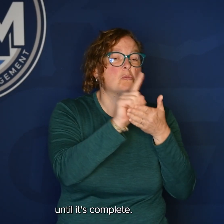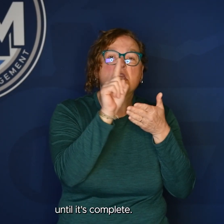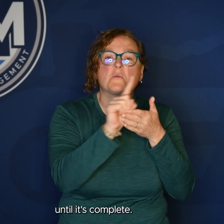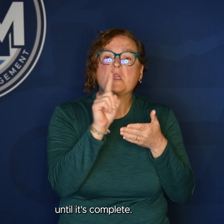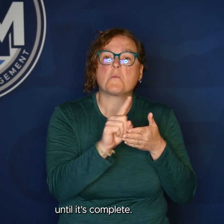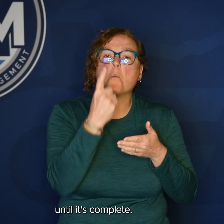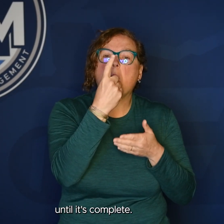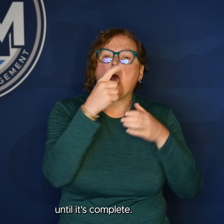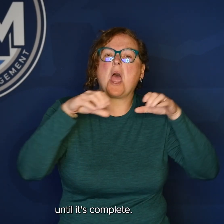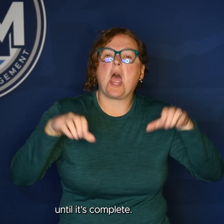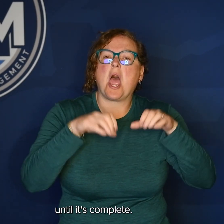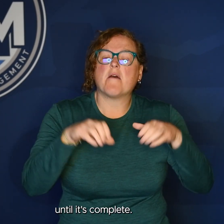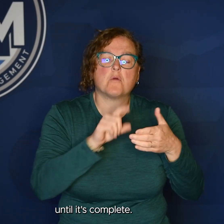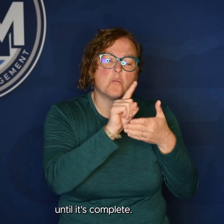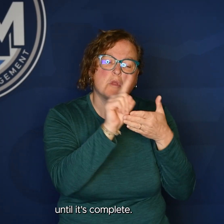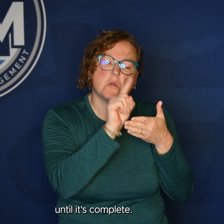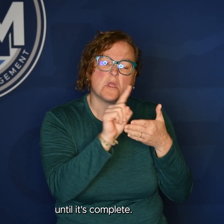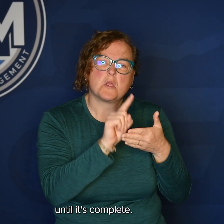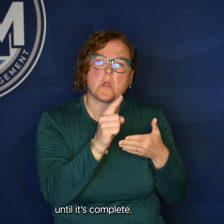it's complete.